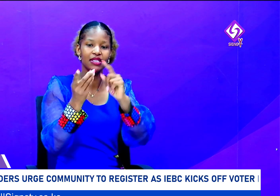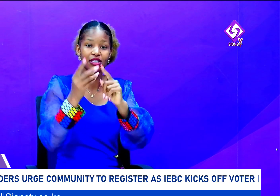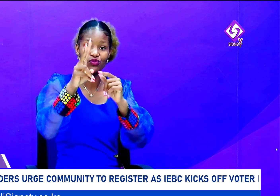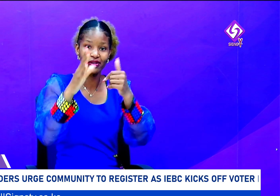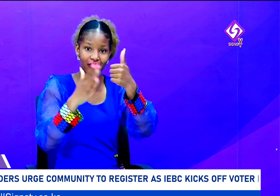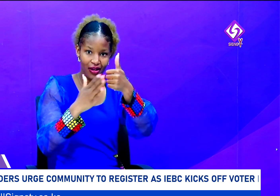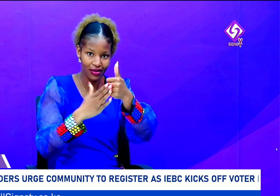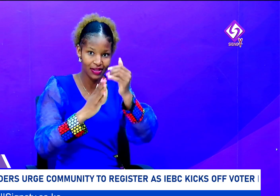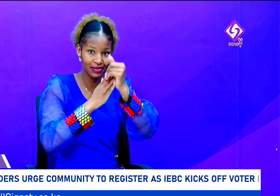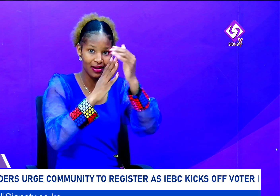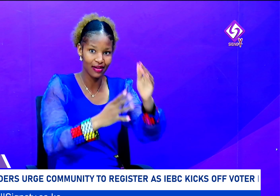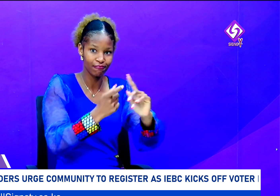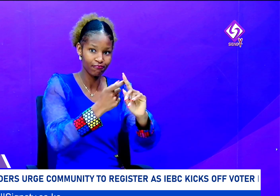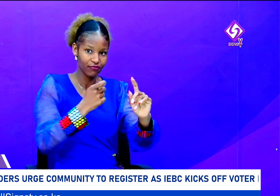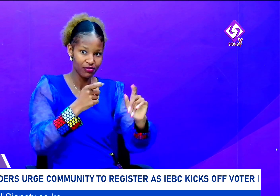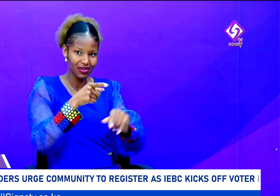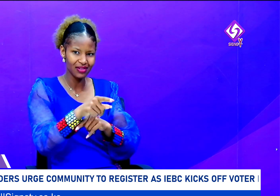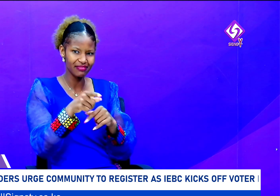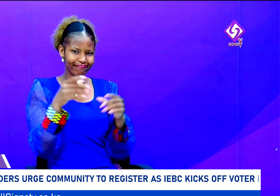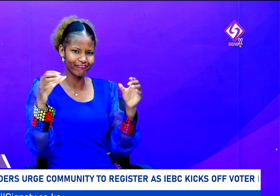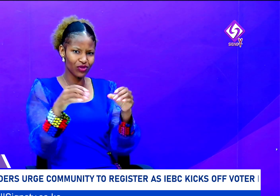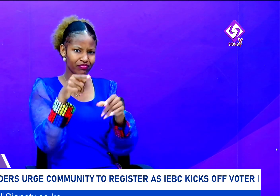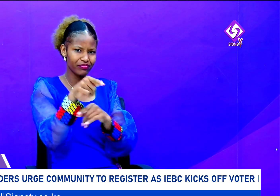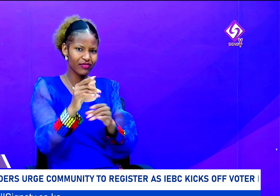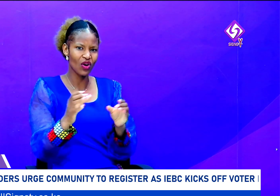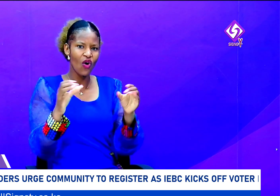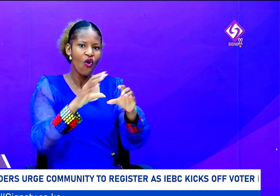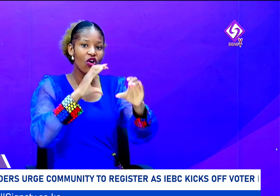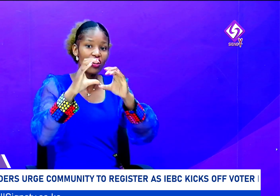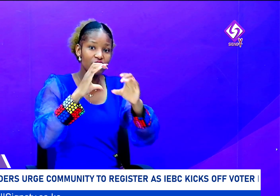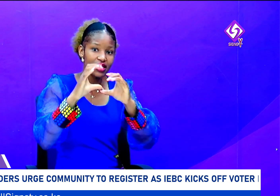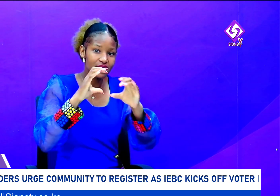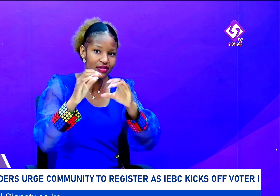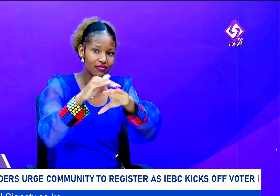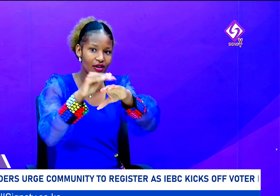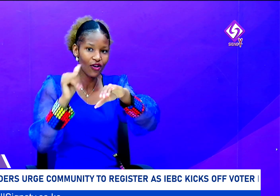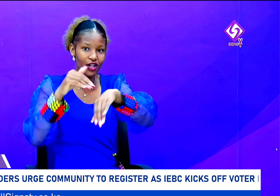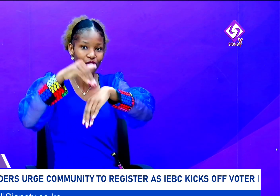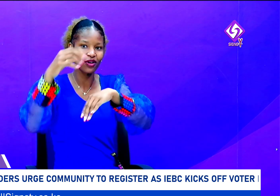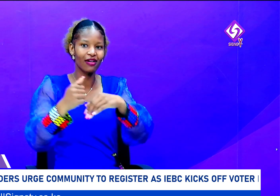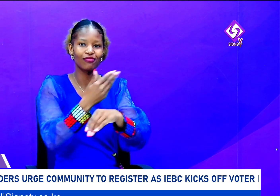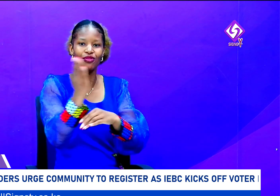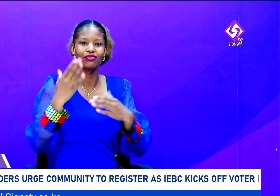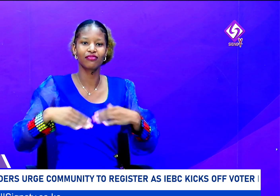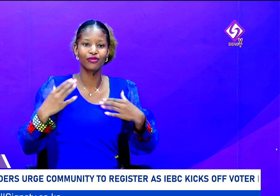and Boundaries Commission, IEBC, prepares to launch a new voter registration drive